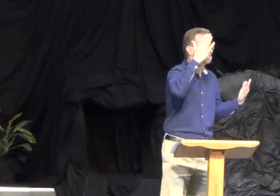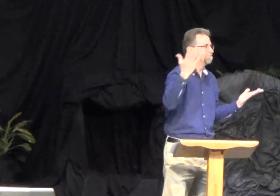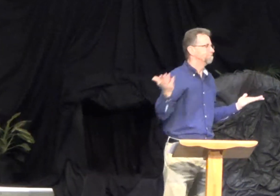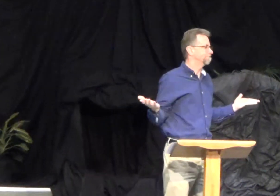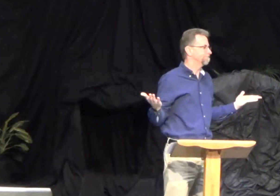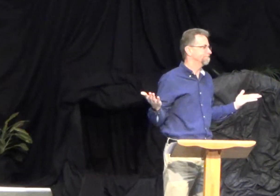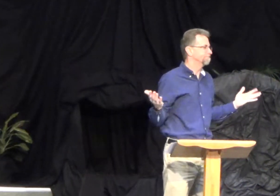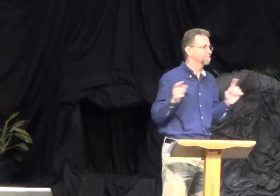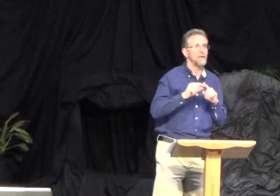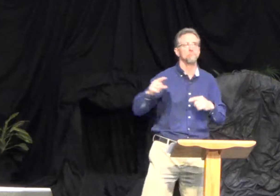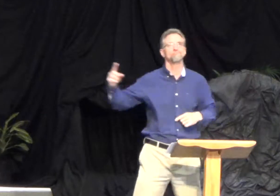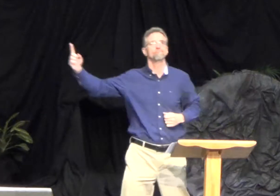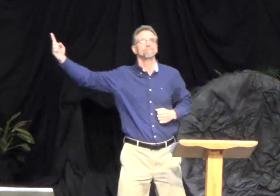he returned,